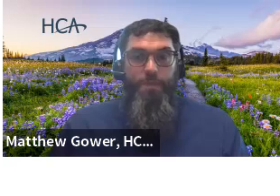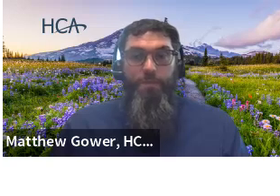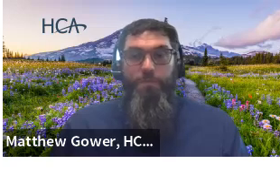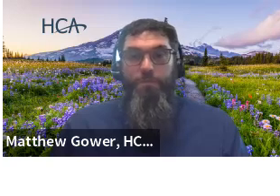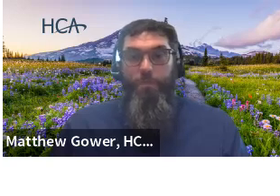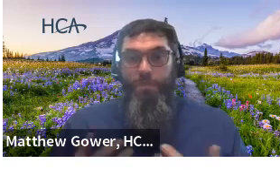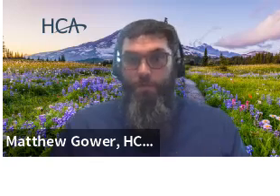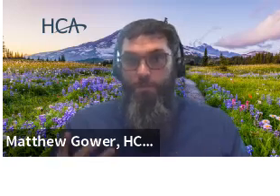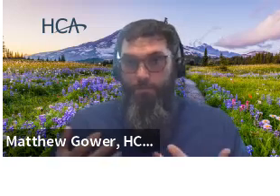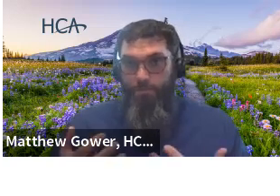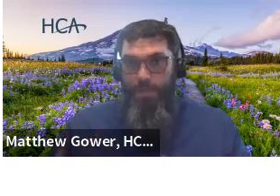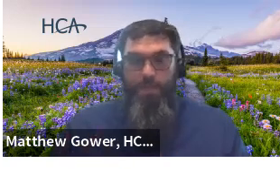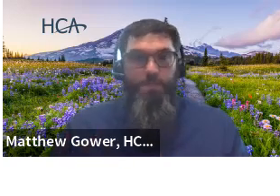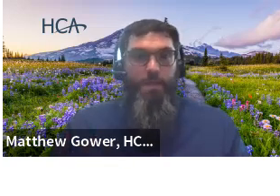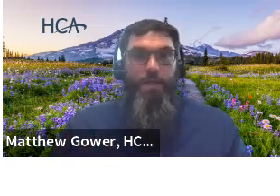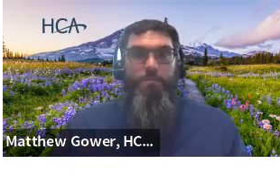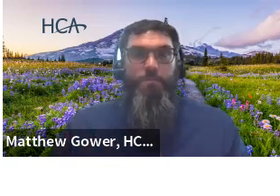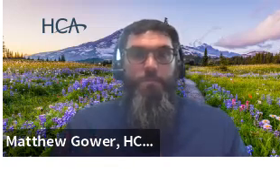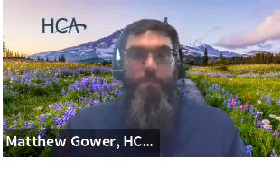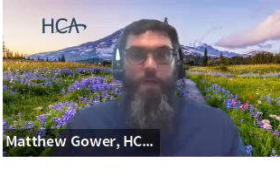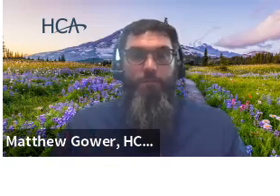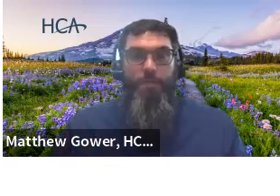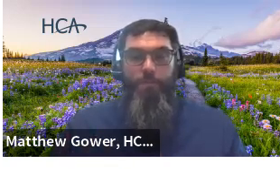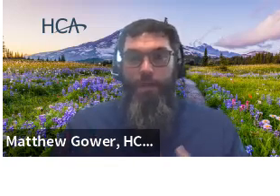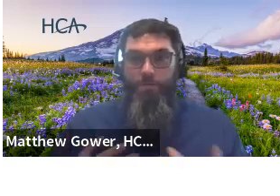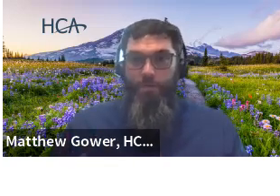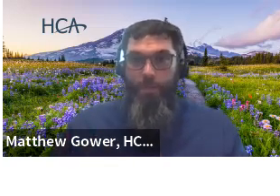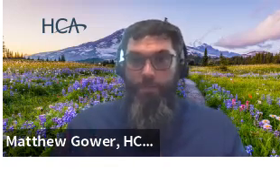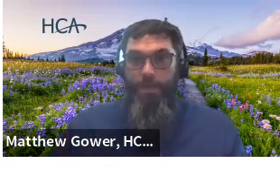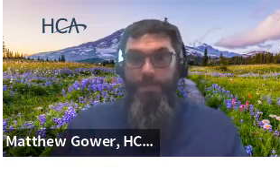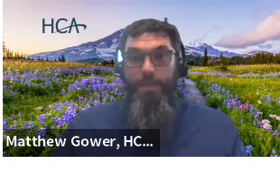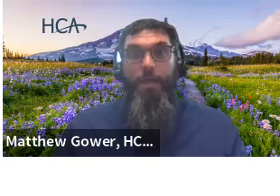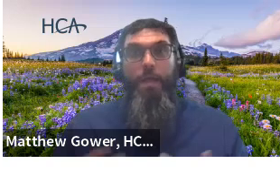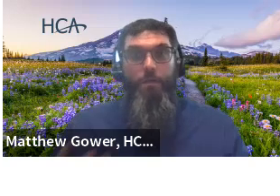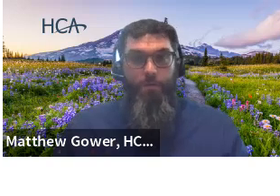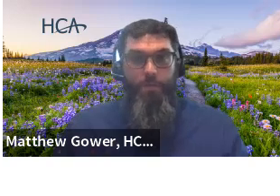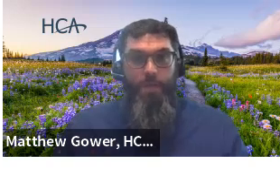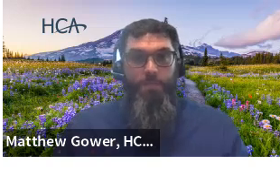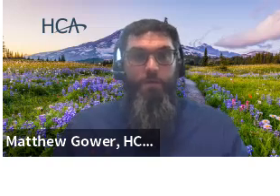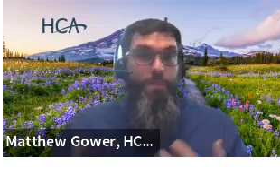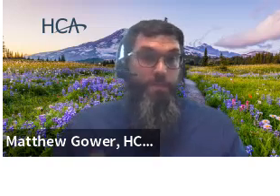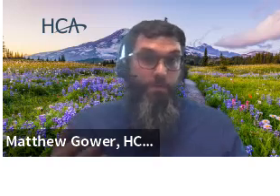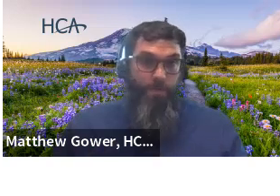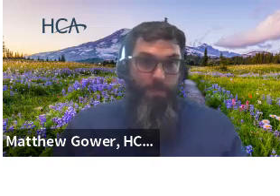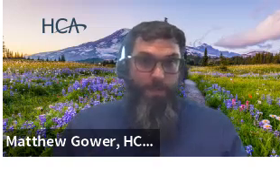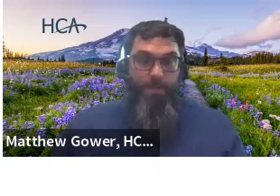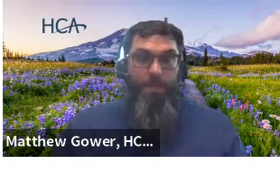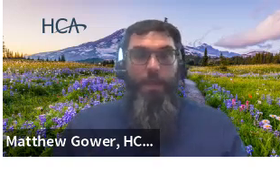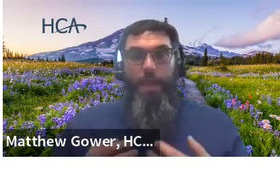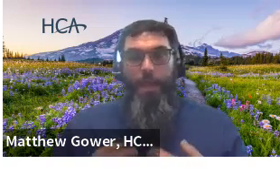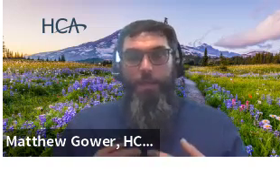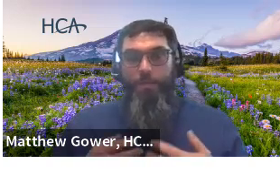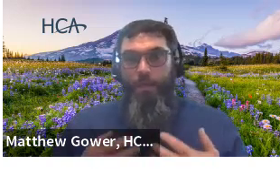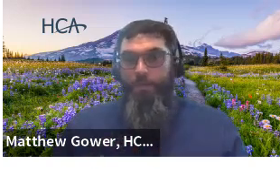to respond to regional needs. Often providers would come up with an idea, go to the BHO would fund that